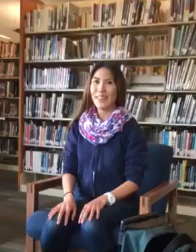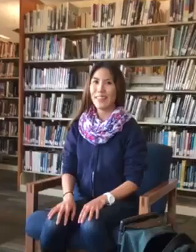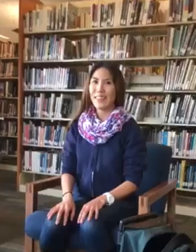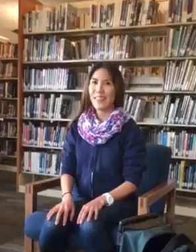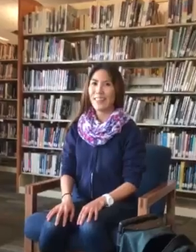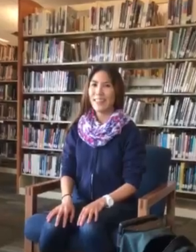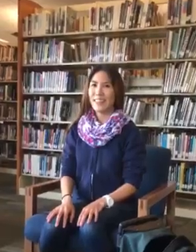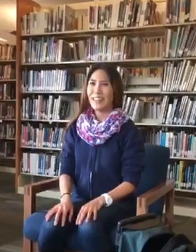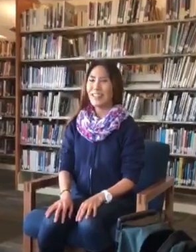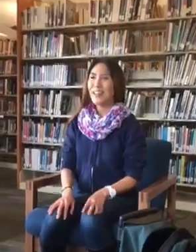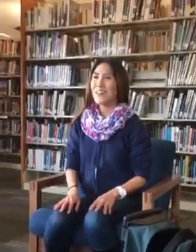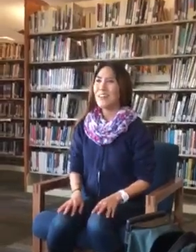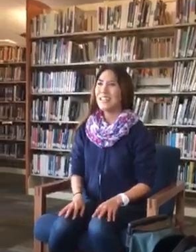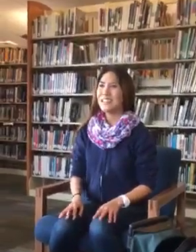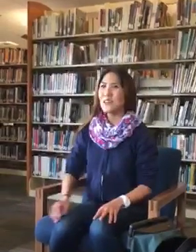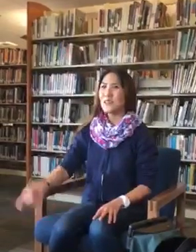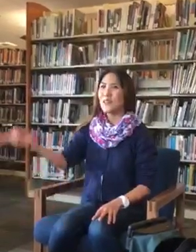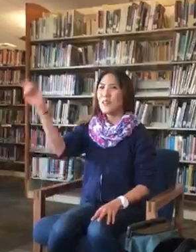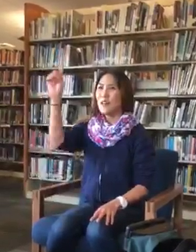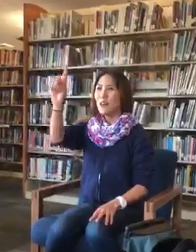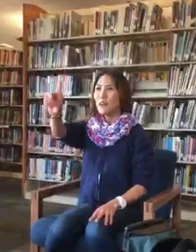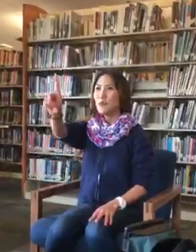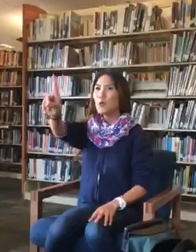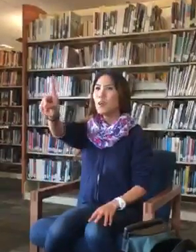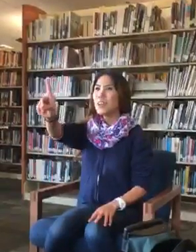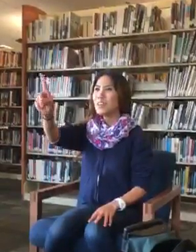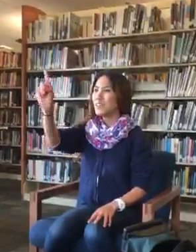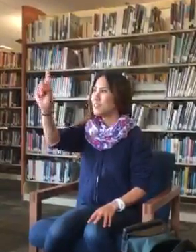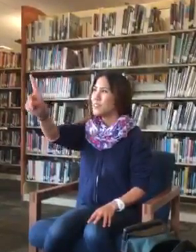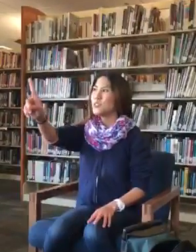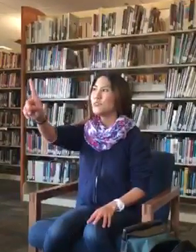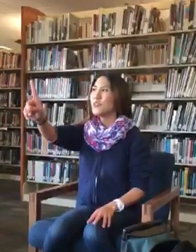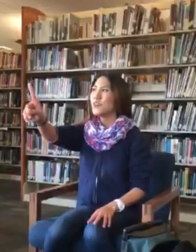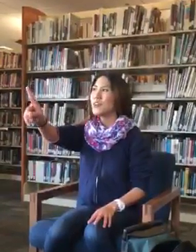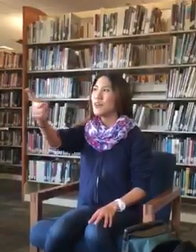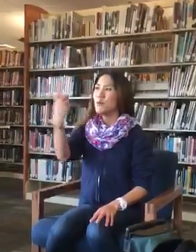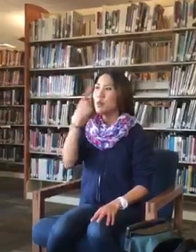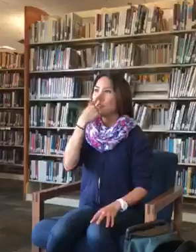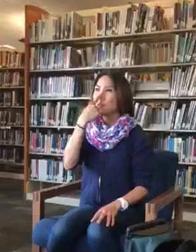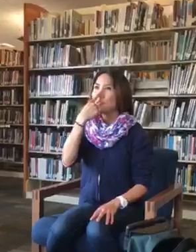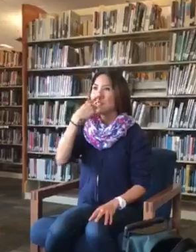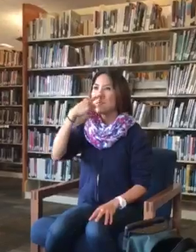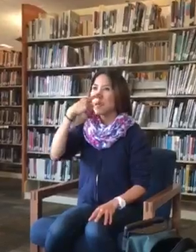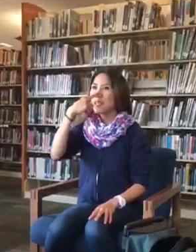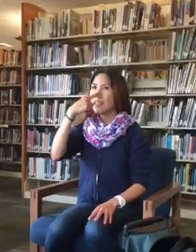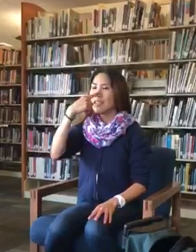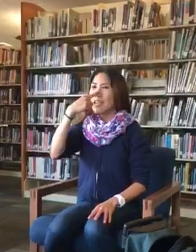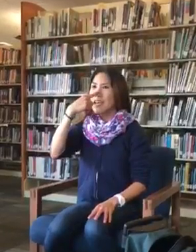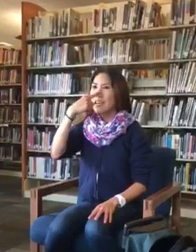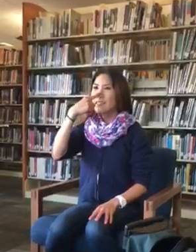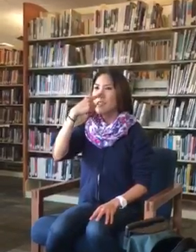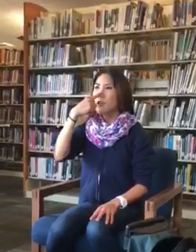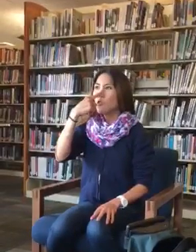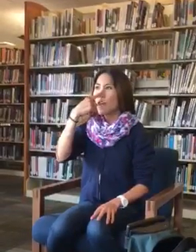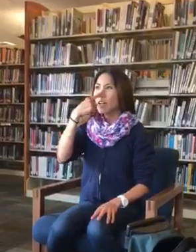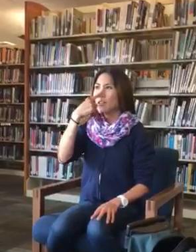Ready? Go. All right, so number 1, hold your finger up to your nose and smell it. It's the olfactory